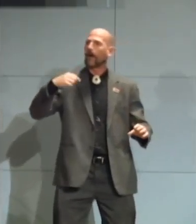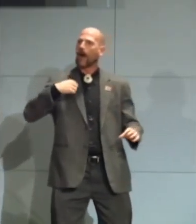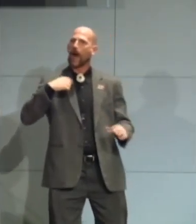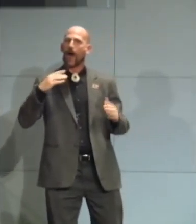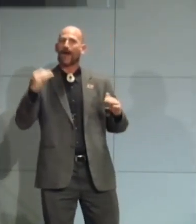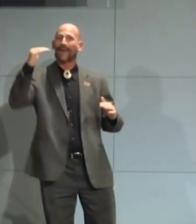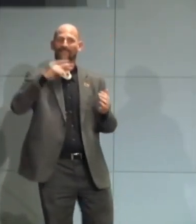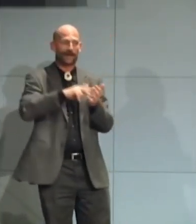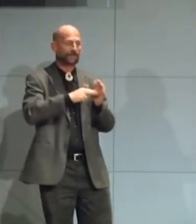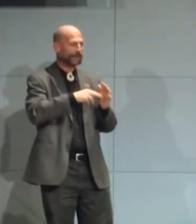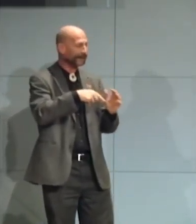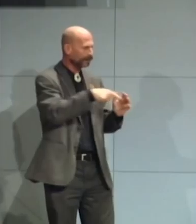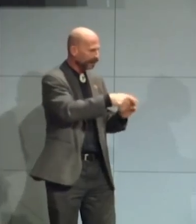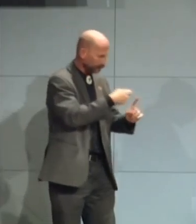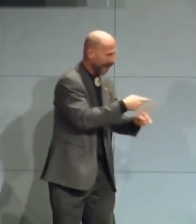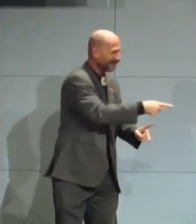question.